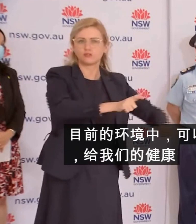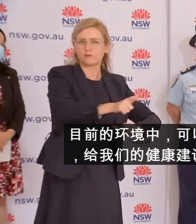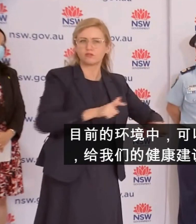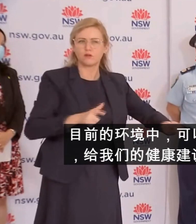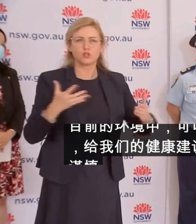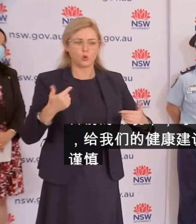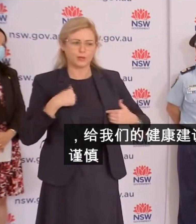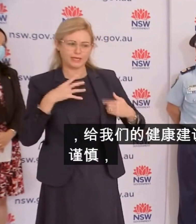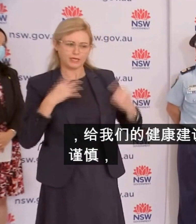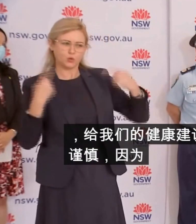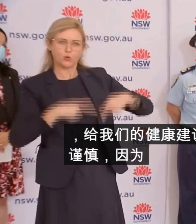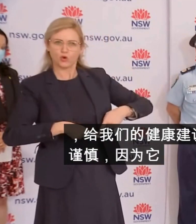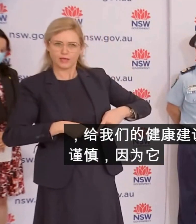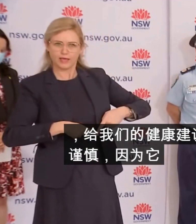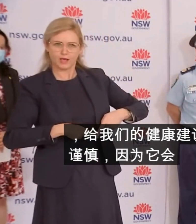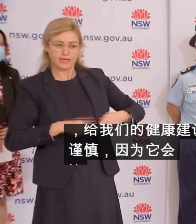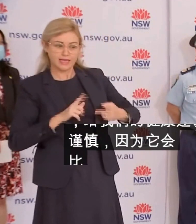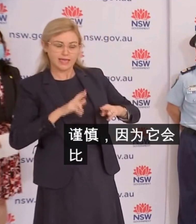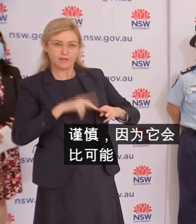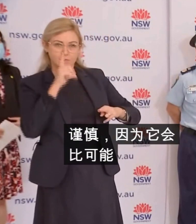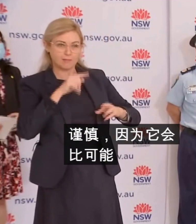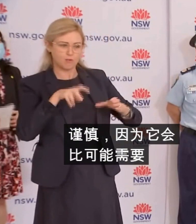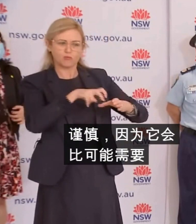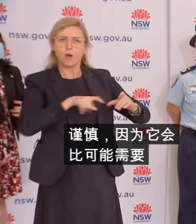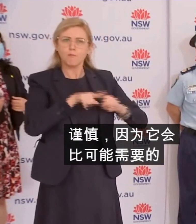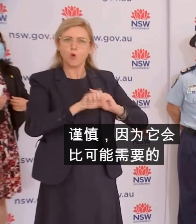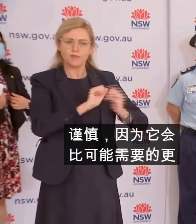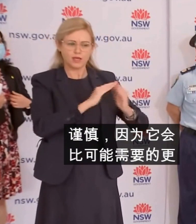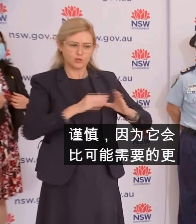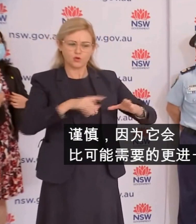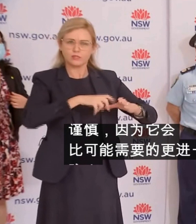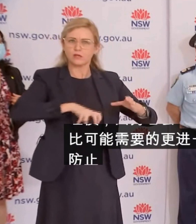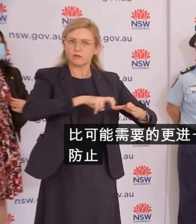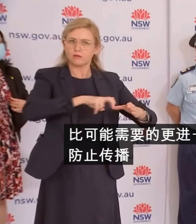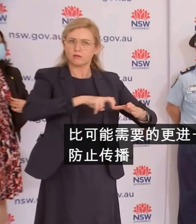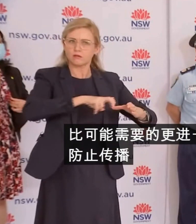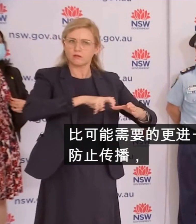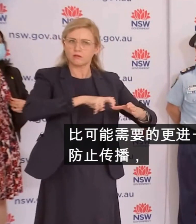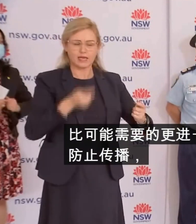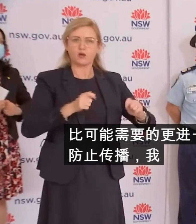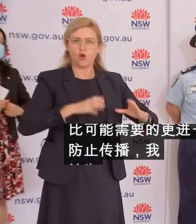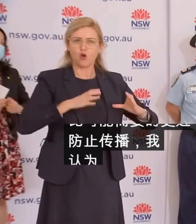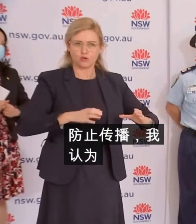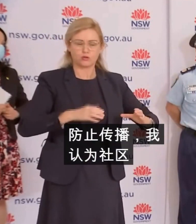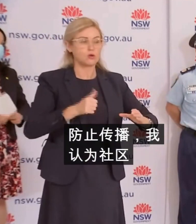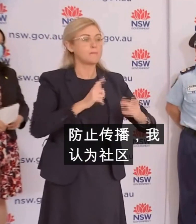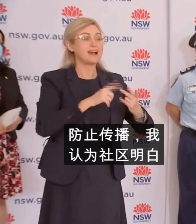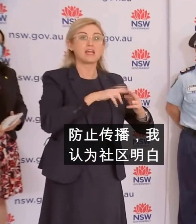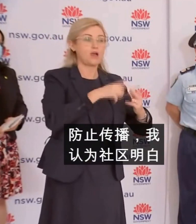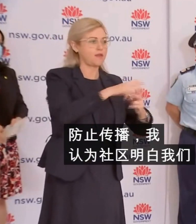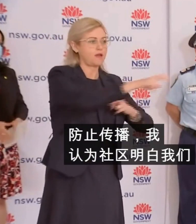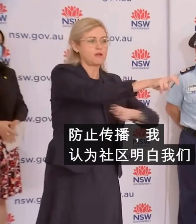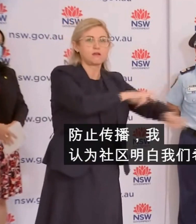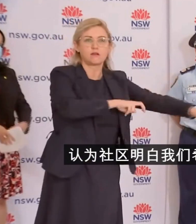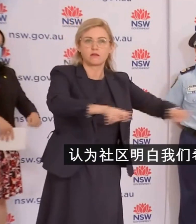health advice to us is very precautionary in that it'll go a bit further than what might be required in order to prevent the spread, and I think the community